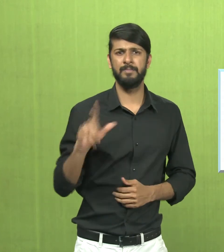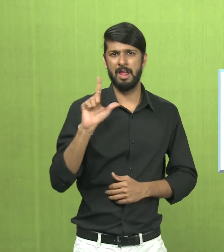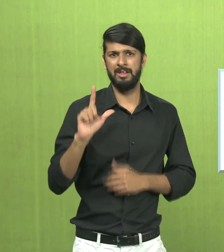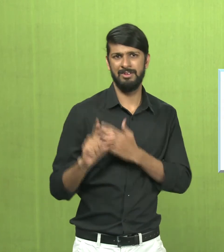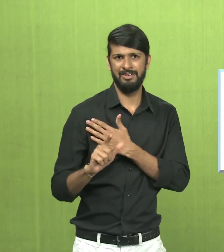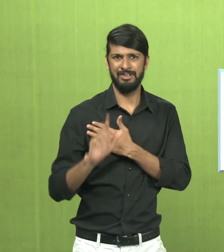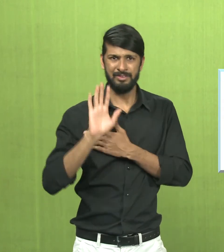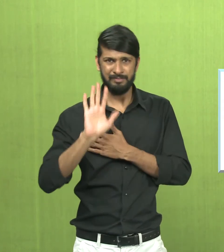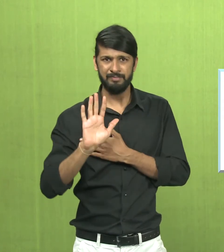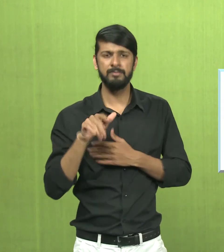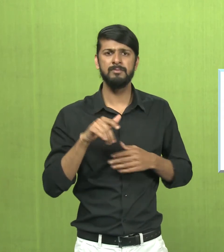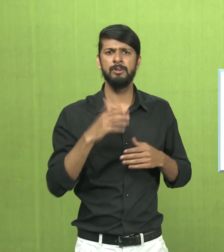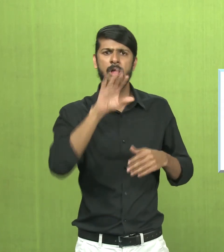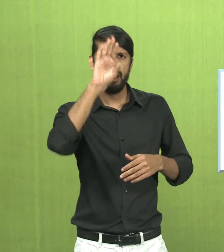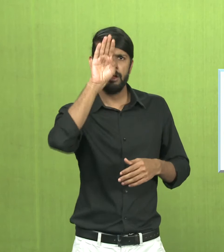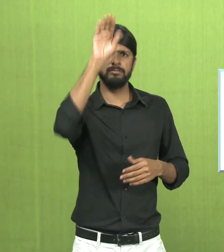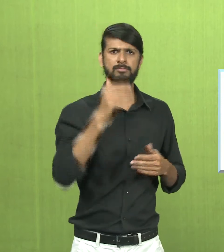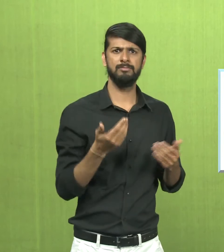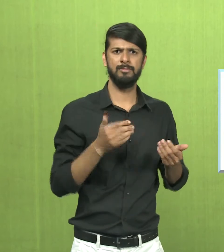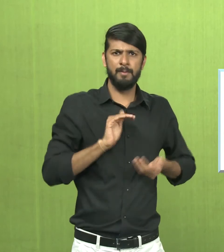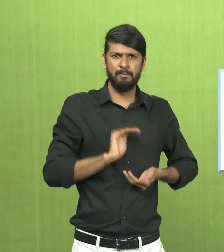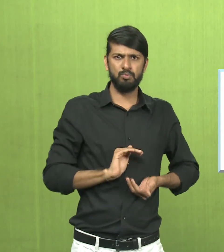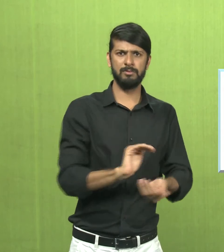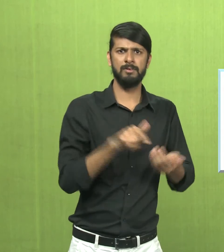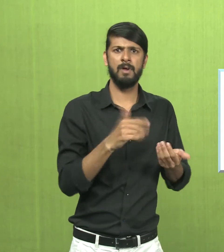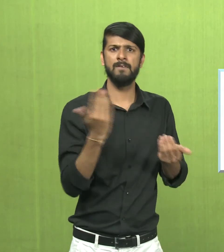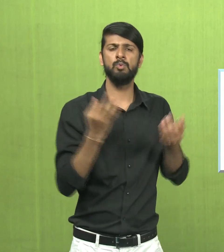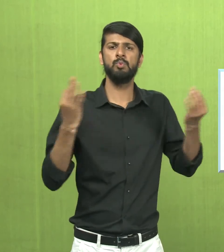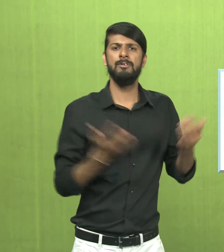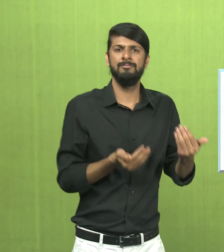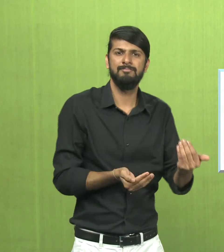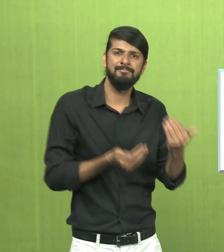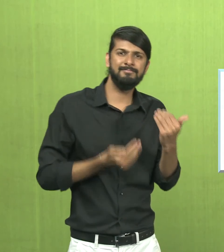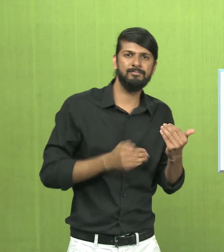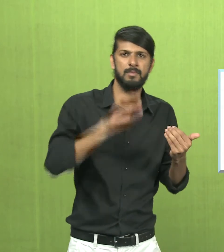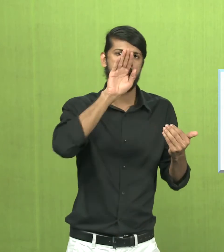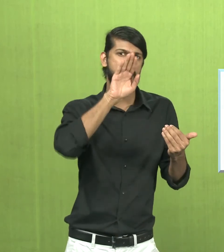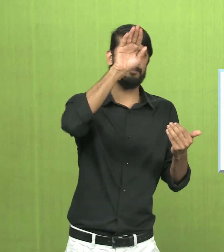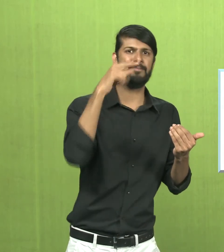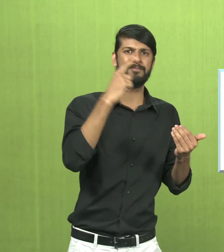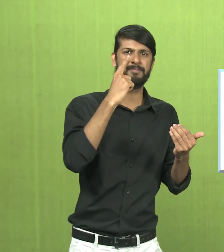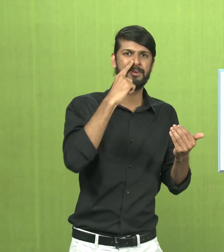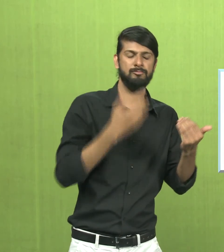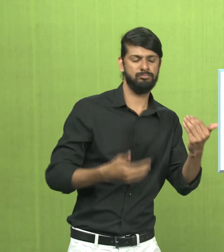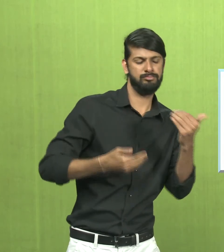On the left side, you see the Queen Mother on the bed with a newborn